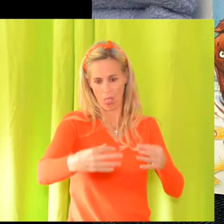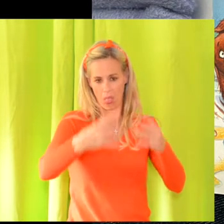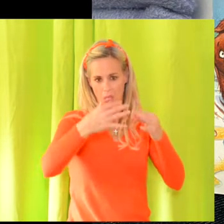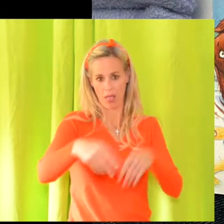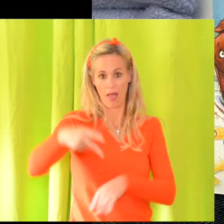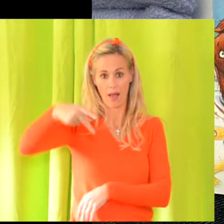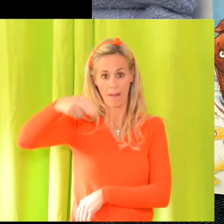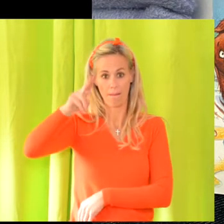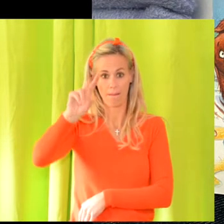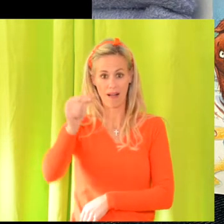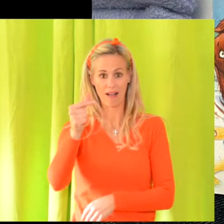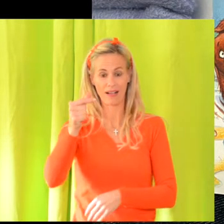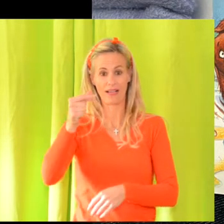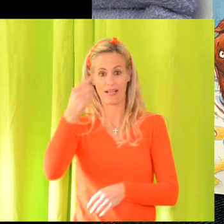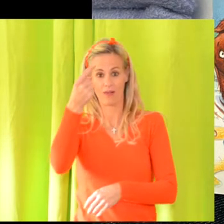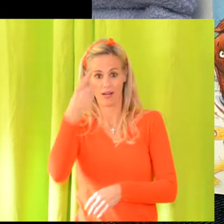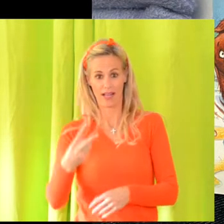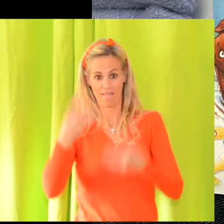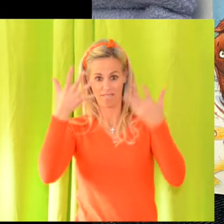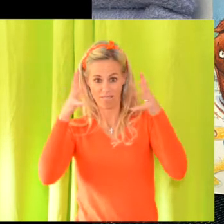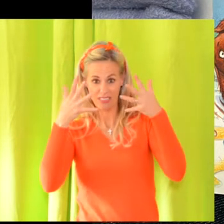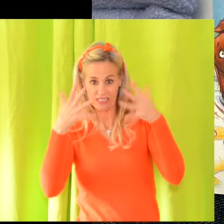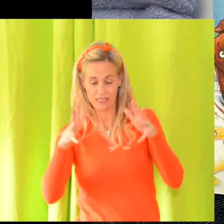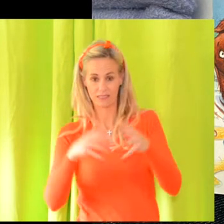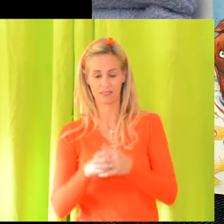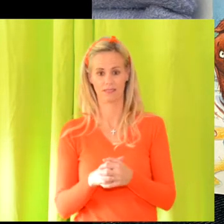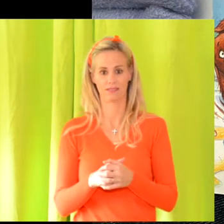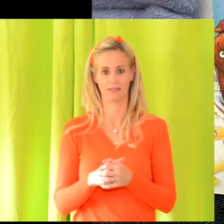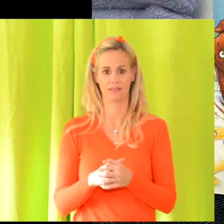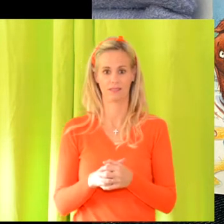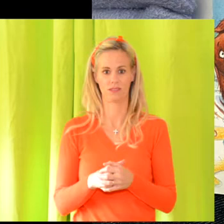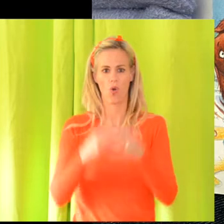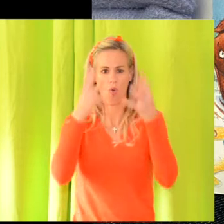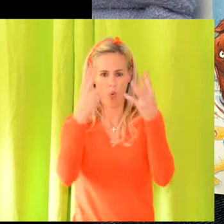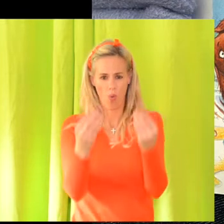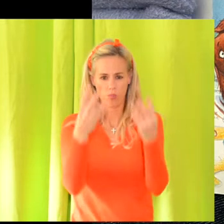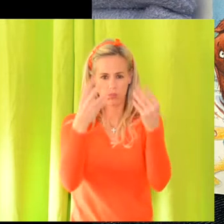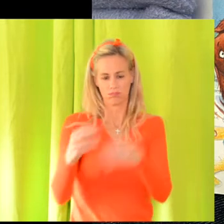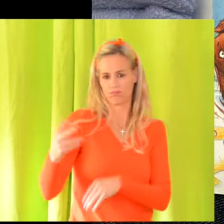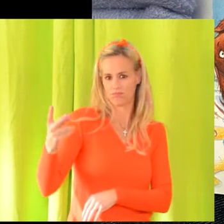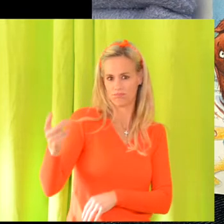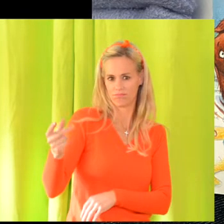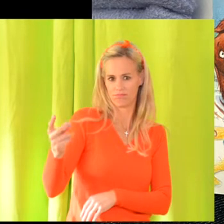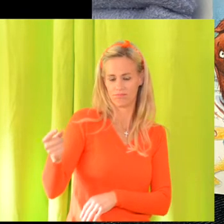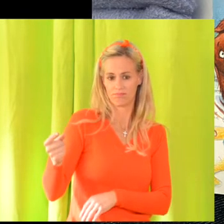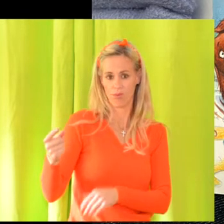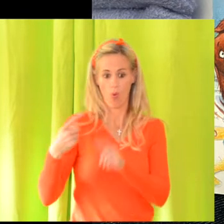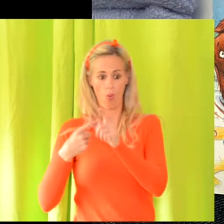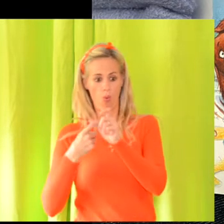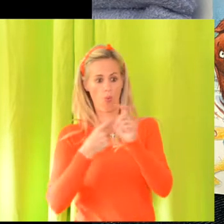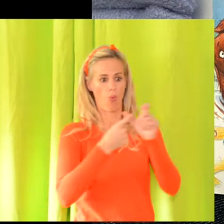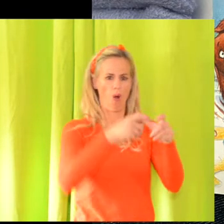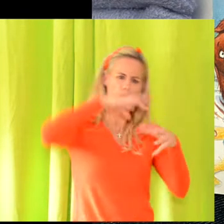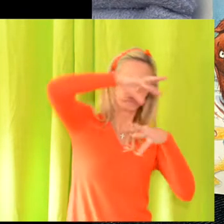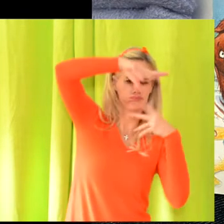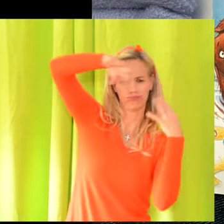Dripping poodle, pug half styled. Soggy sheepdog